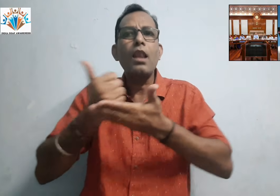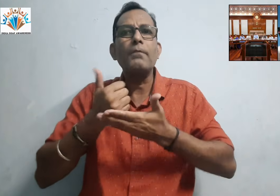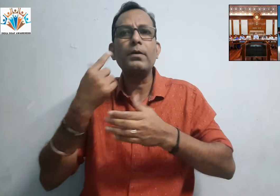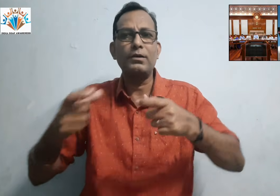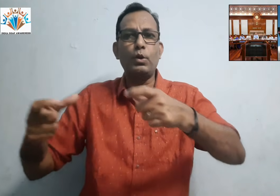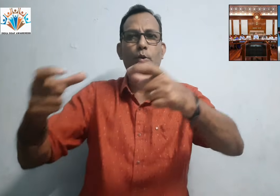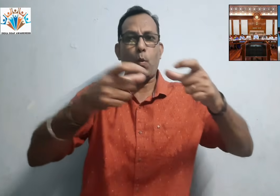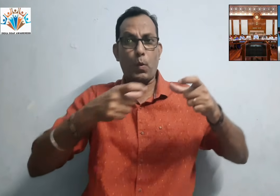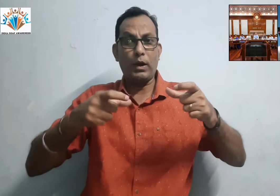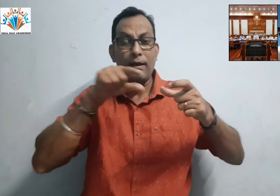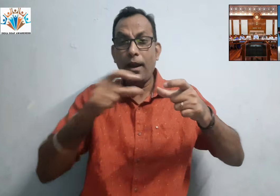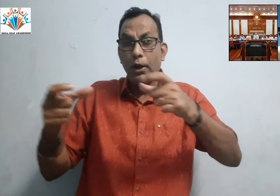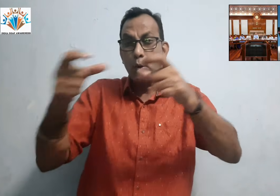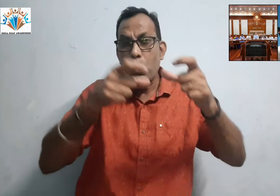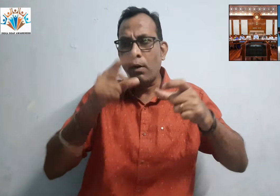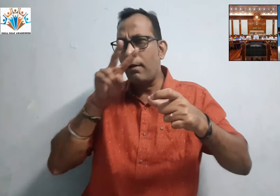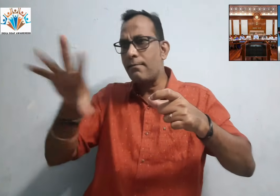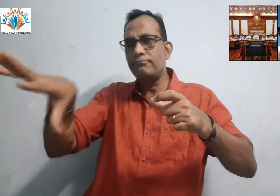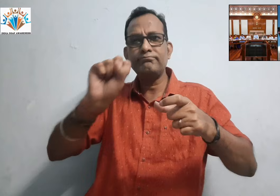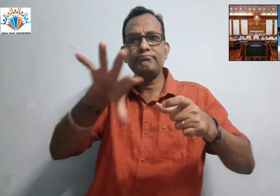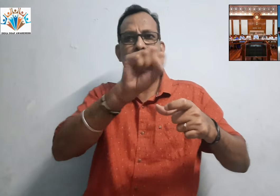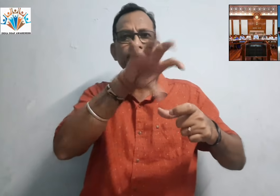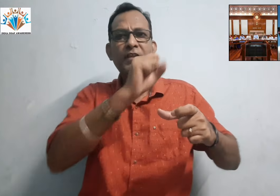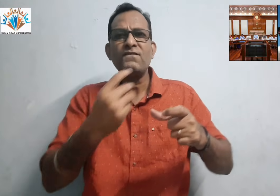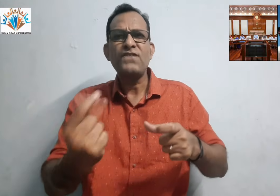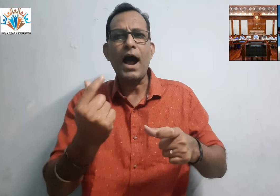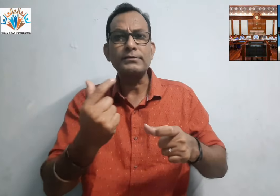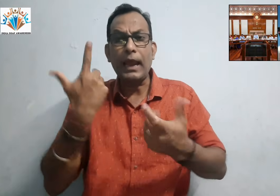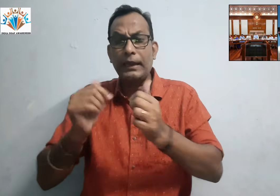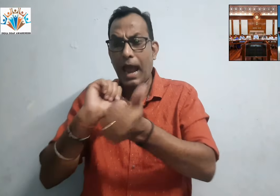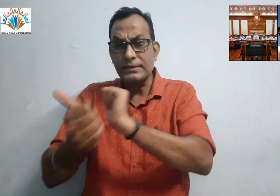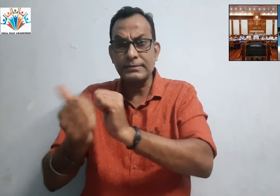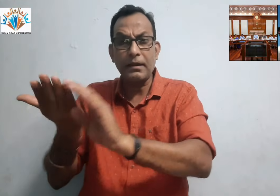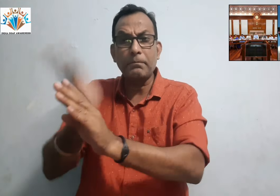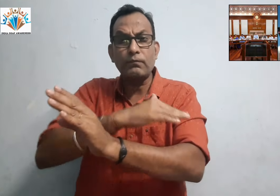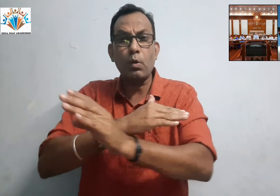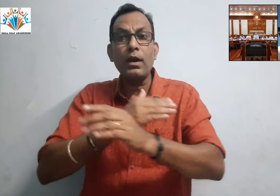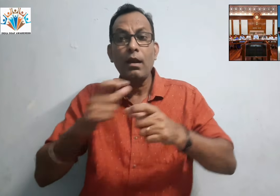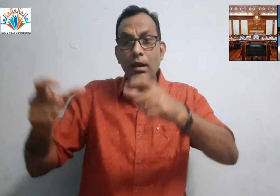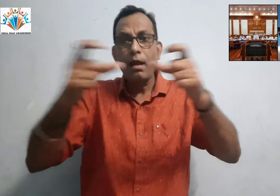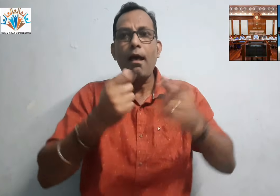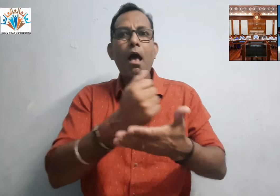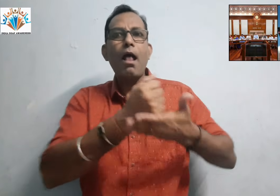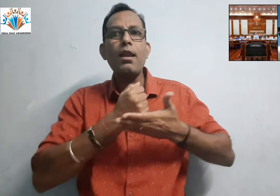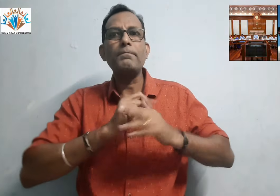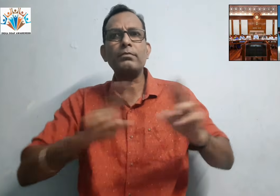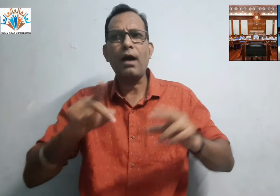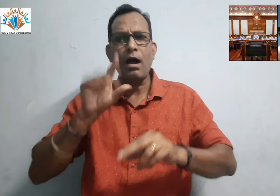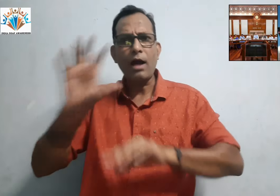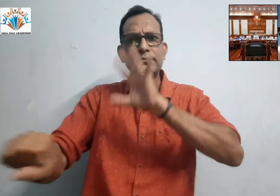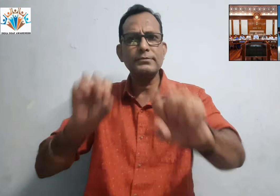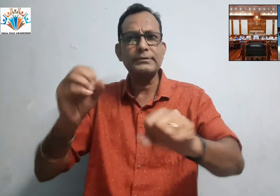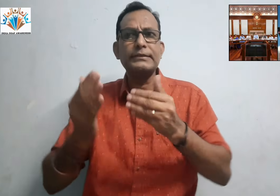particular drone fast any accident before left the chance to